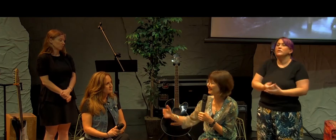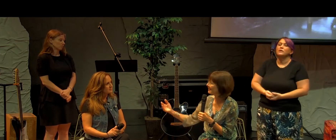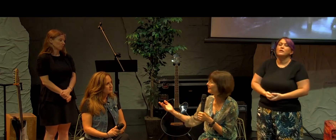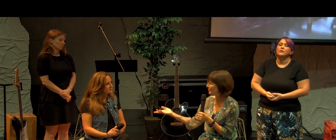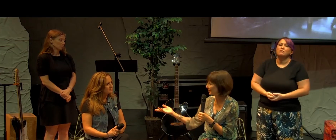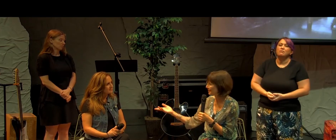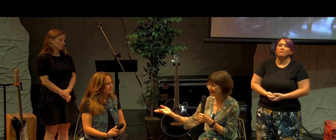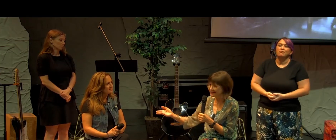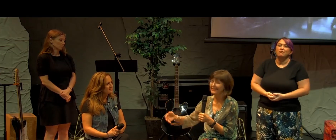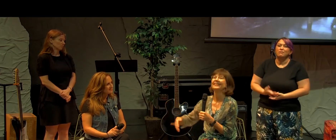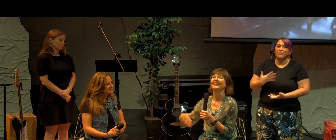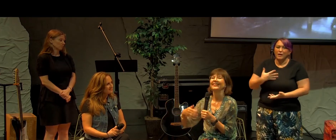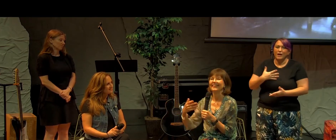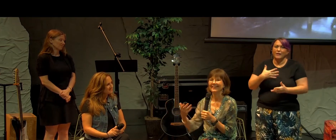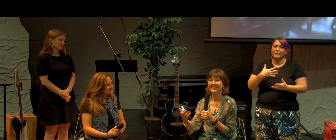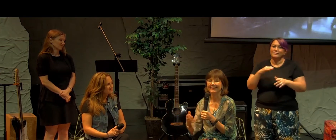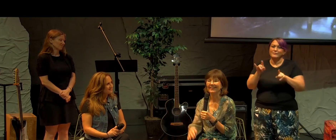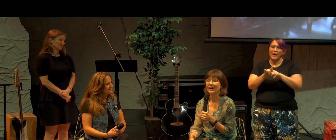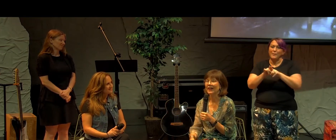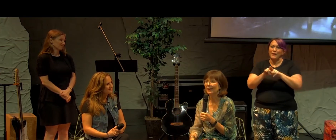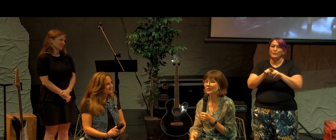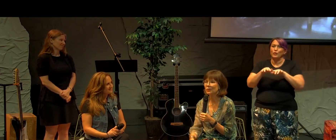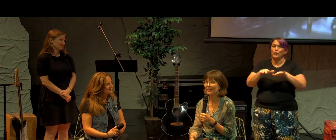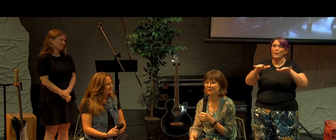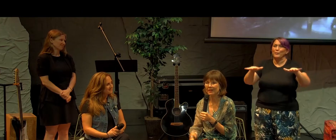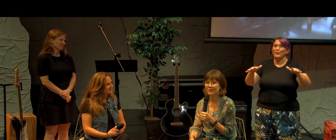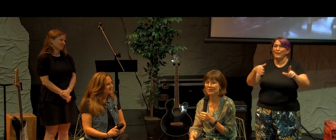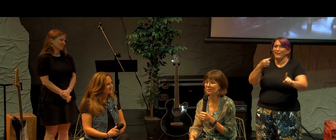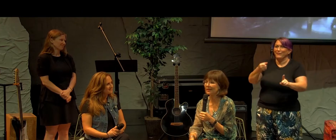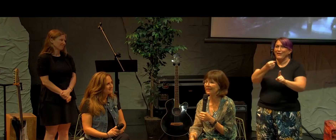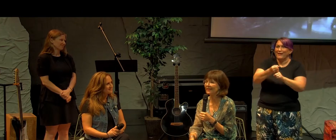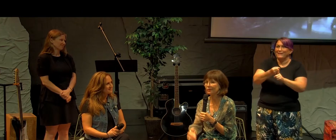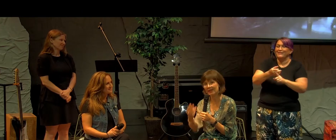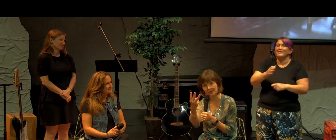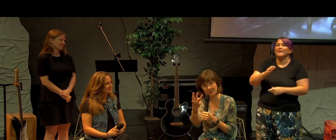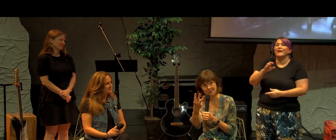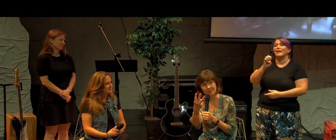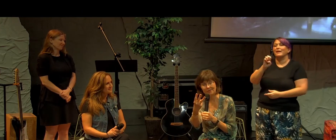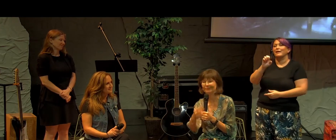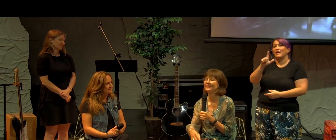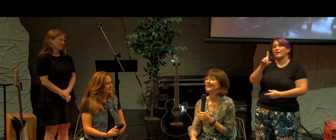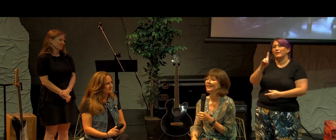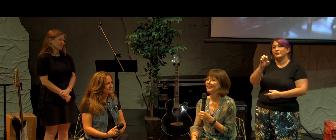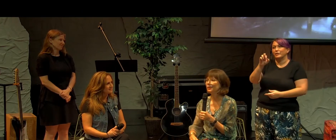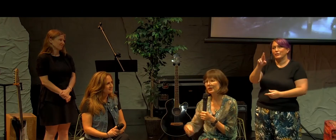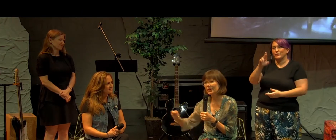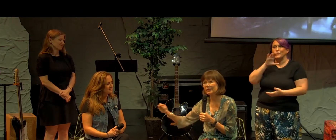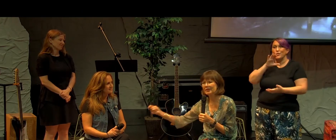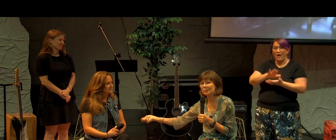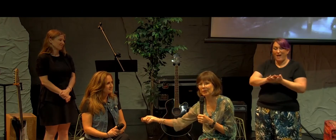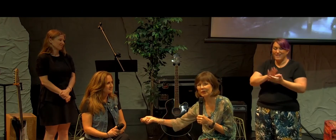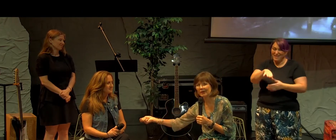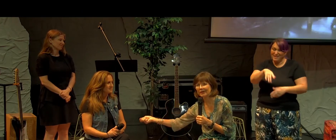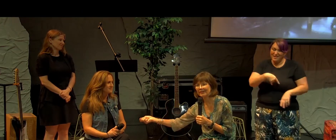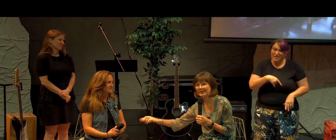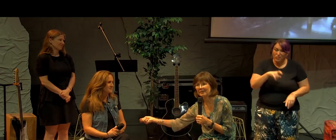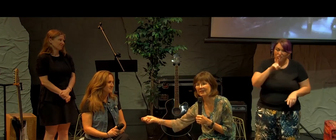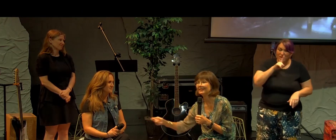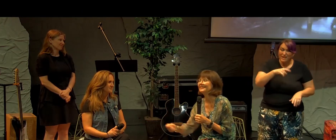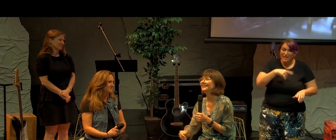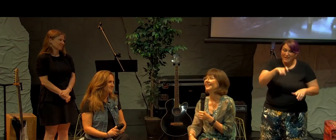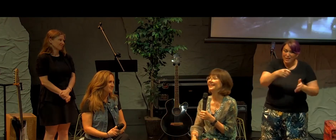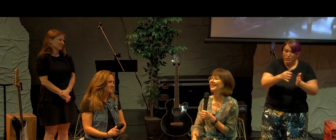when, ripple effect, an elder's wife mentioned to me 3 years in a row, "You really ought to read this book,